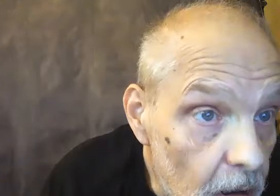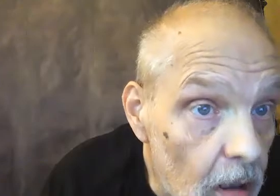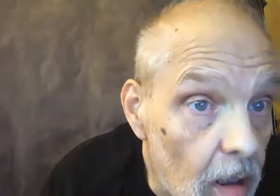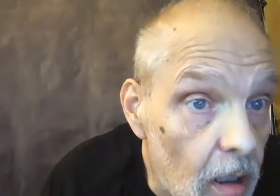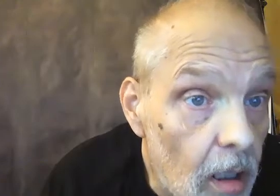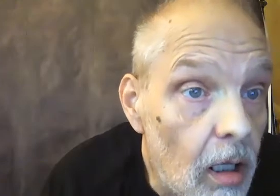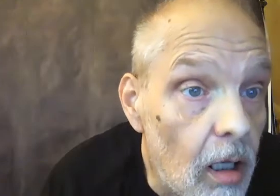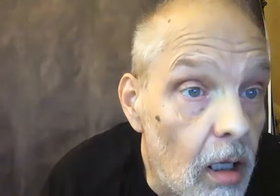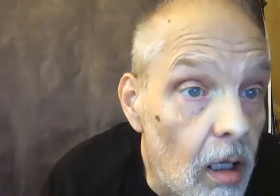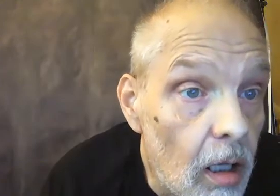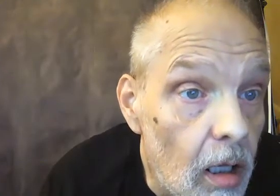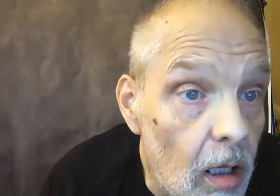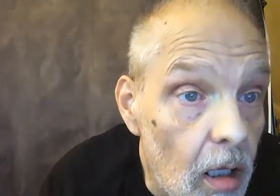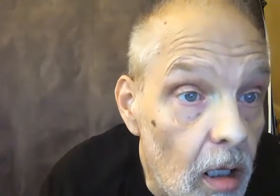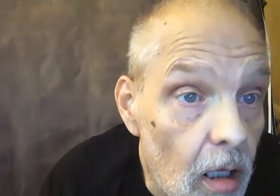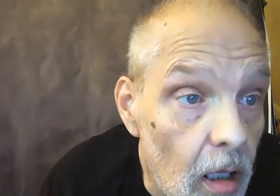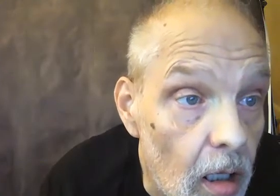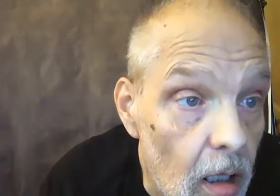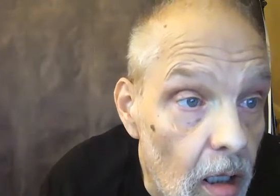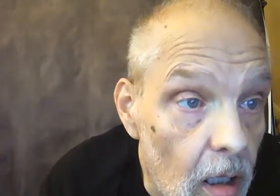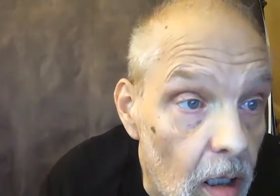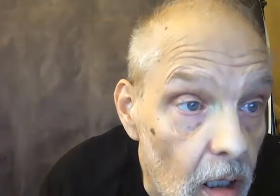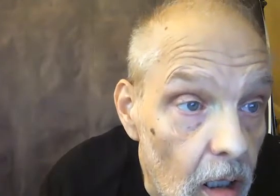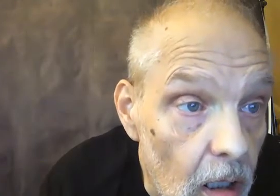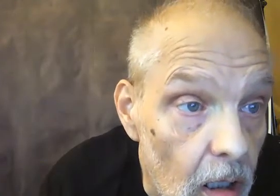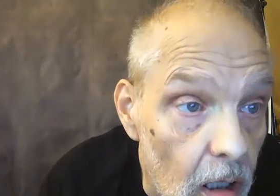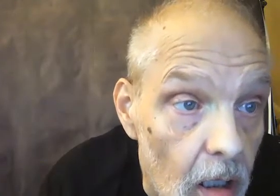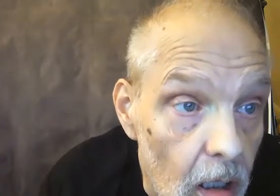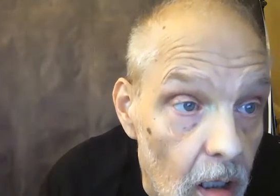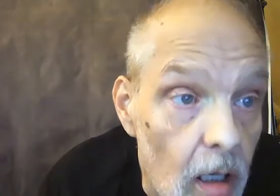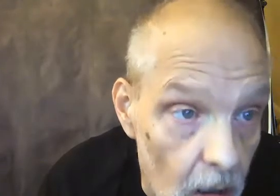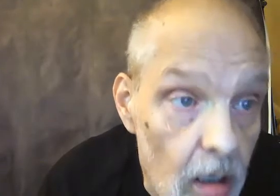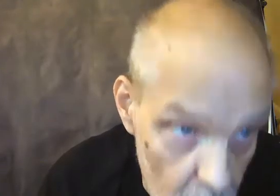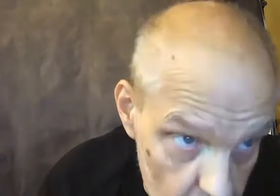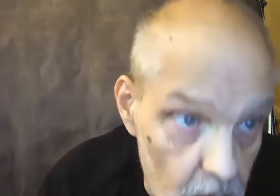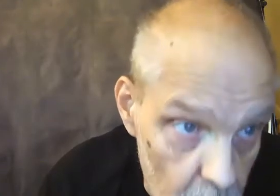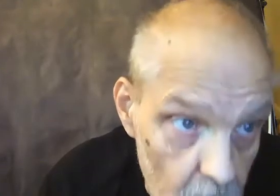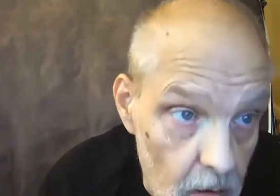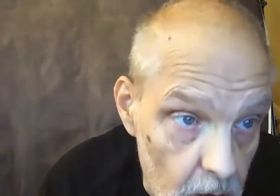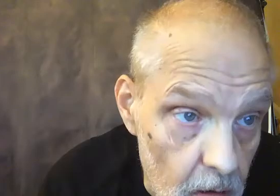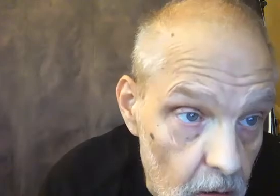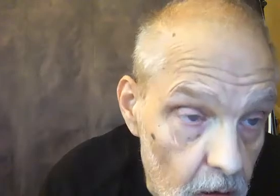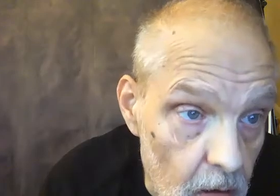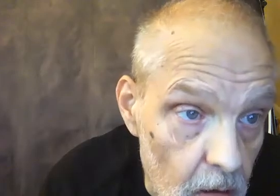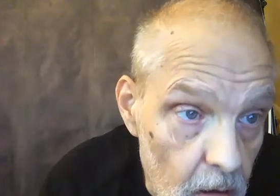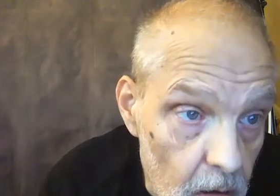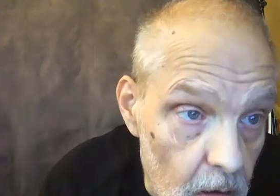When I say it again. When you're doing the numbers, that looks like what it is for when